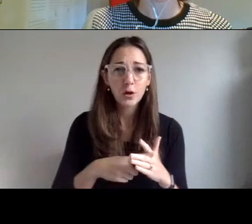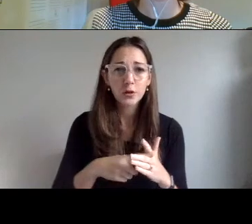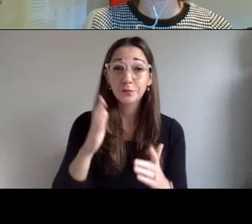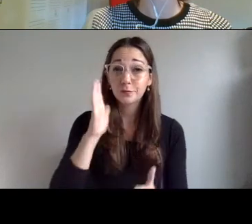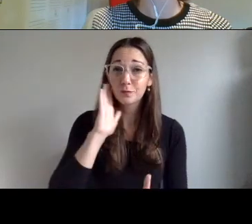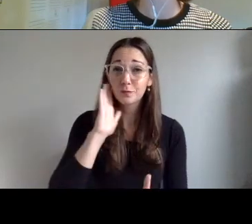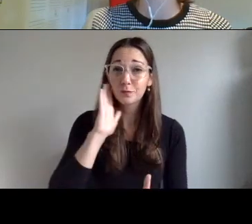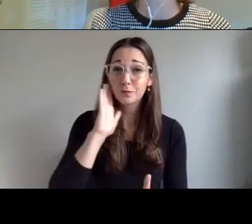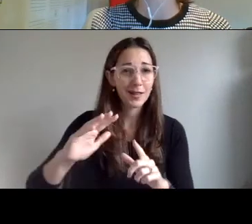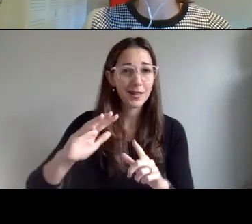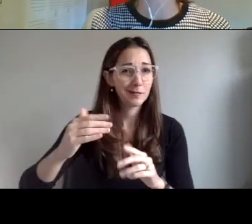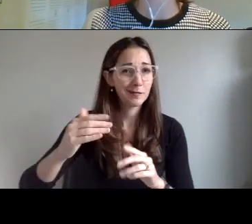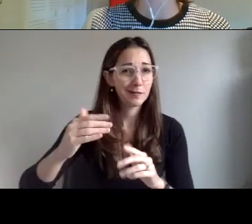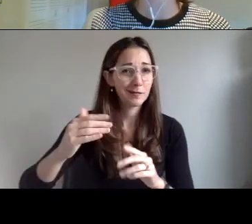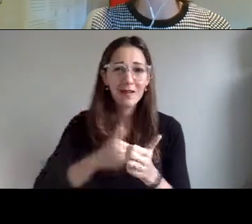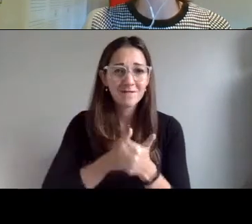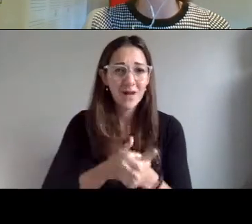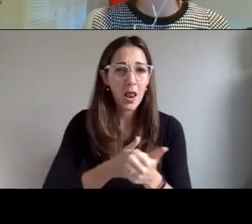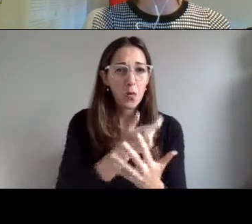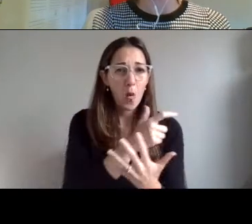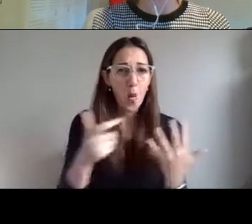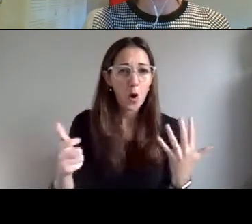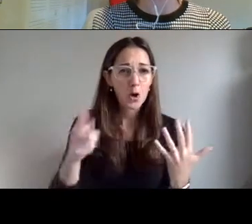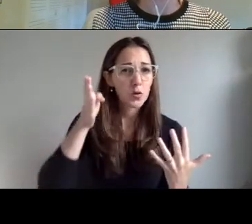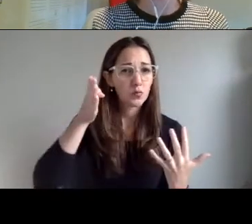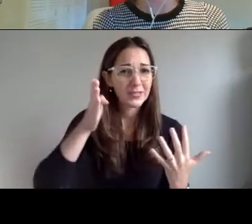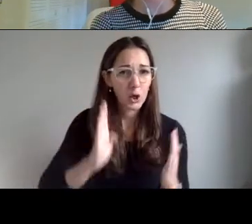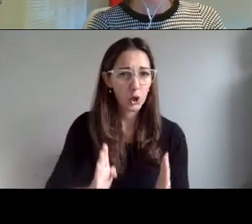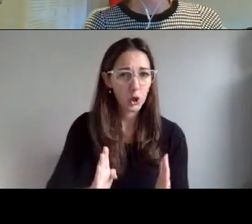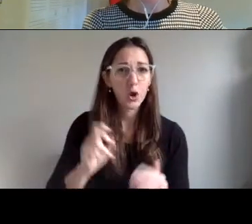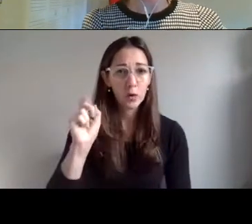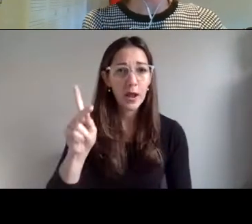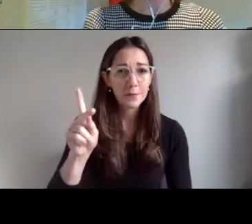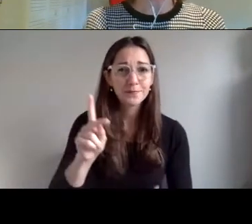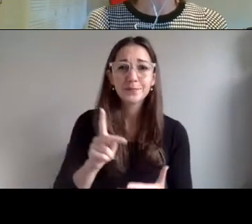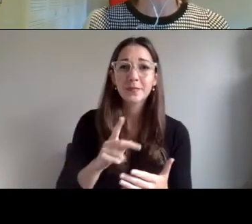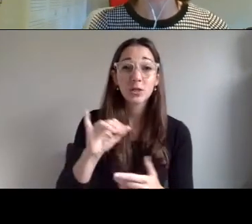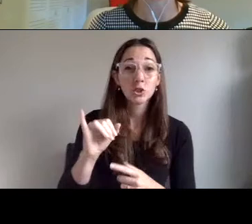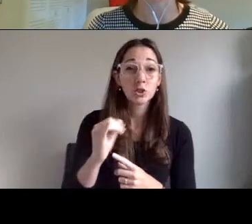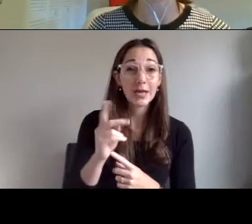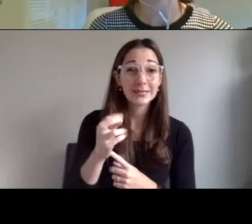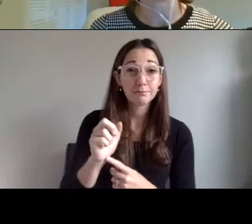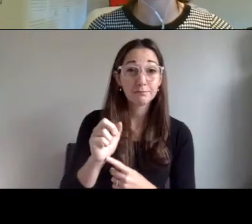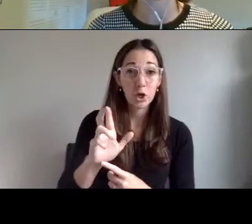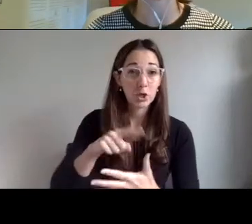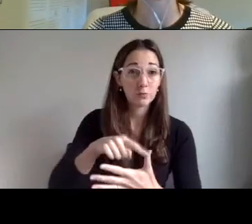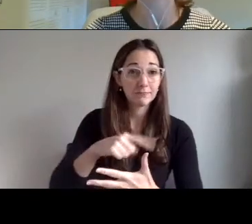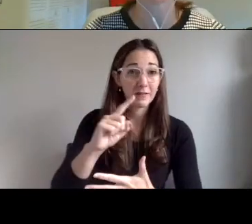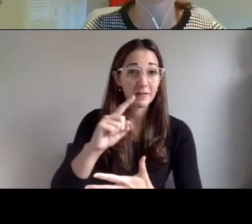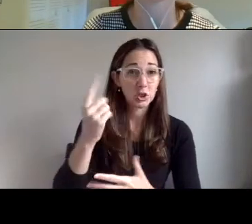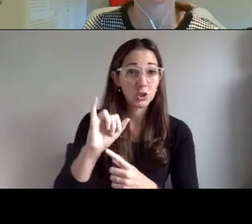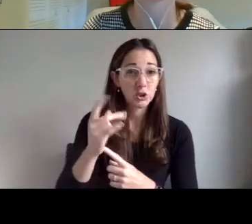we presented. So we'll hop back to Jesper. Jesper, if if you would like to share any of your insights